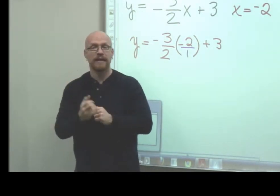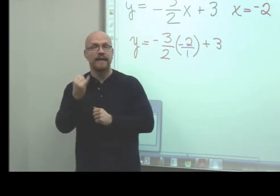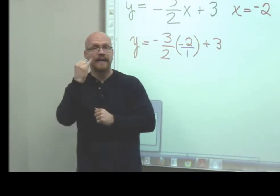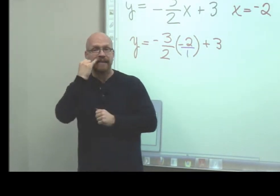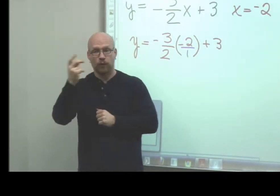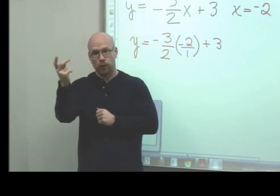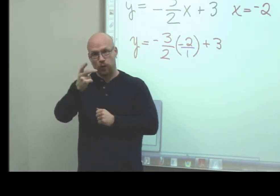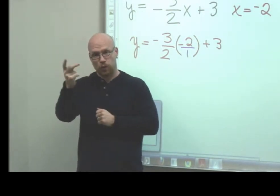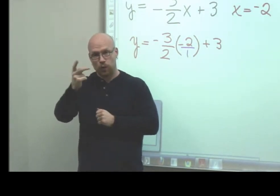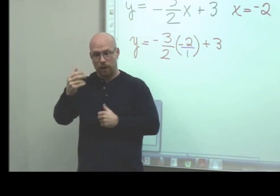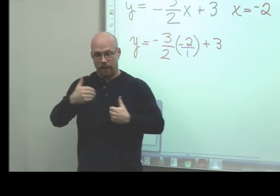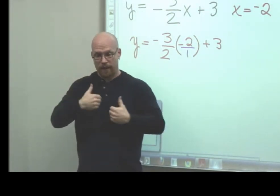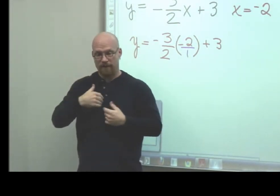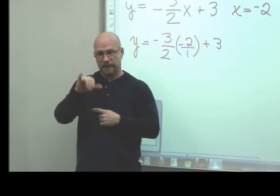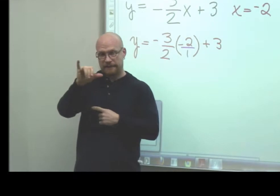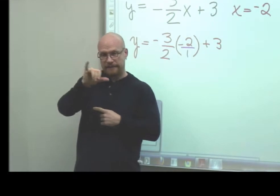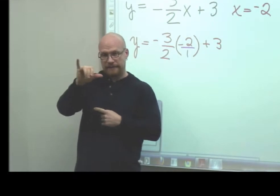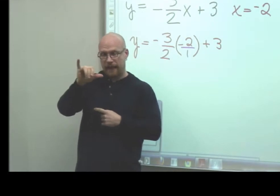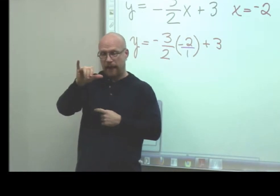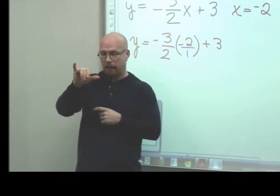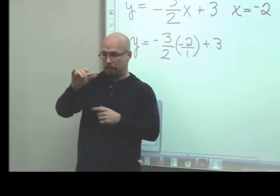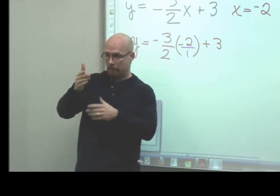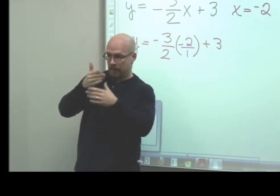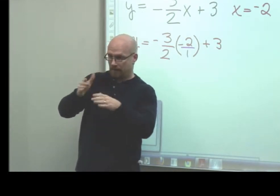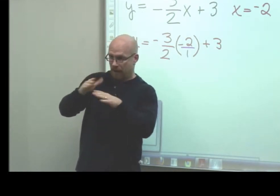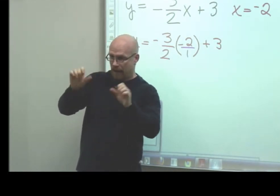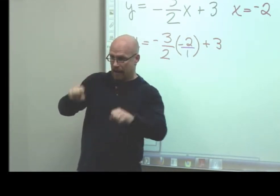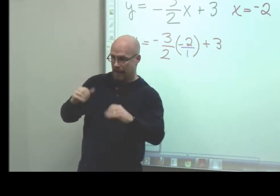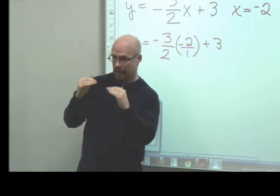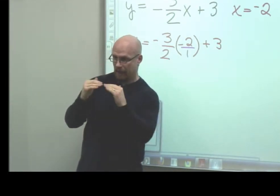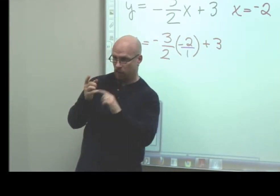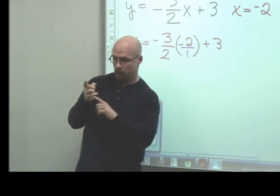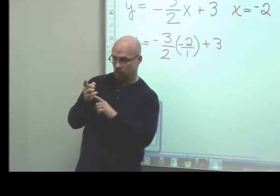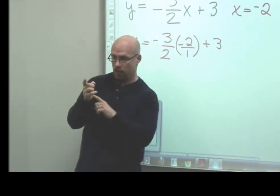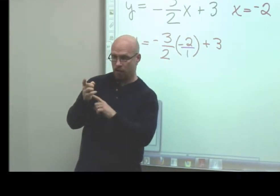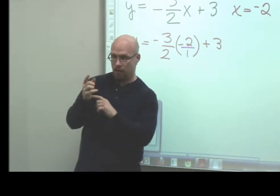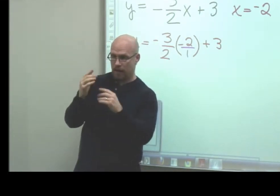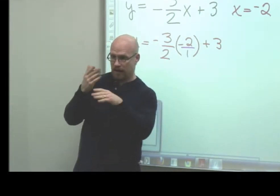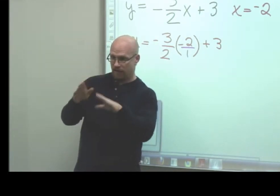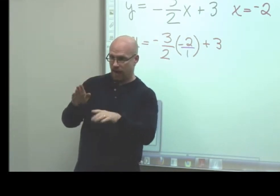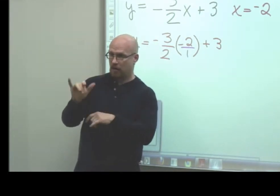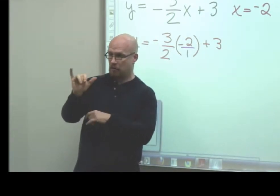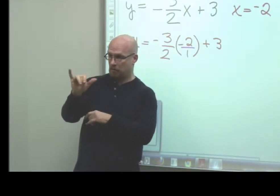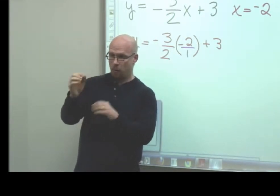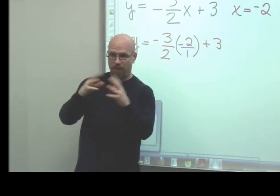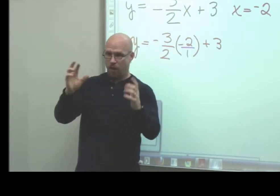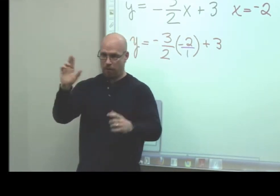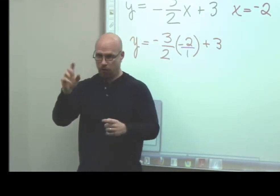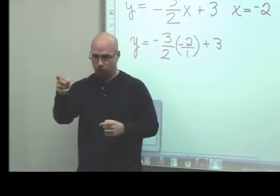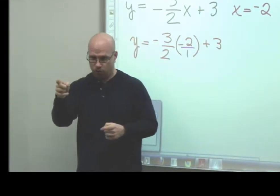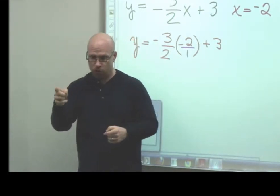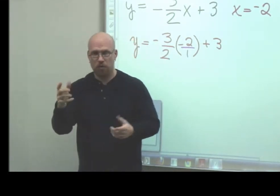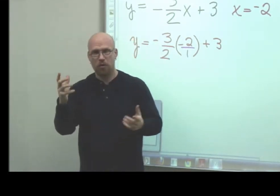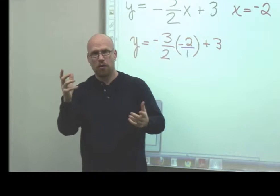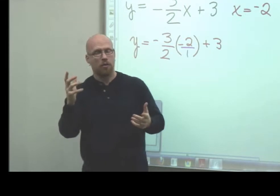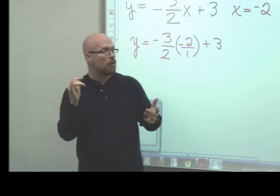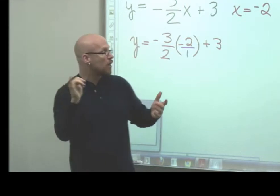pairs, wherever they may be. If the two numbers have similar divisors, meaning they're divided by the